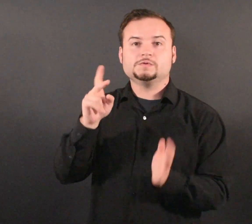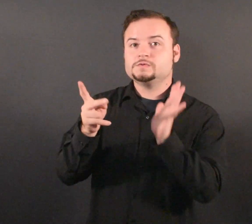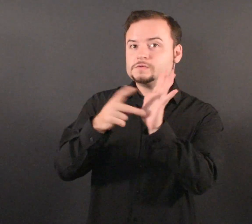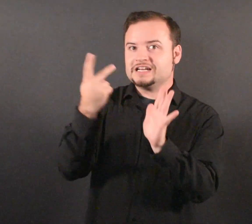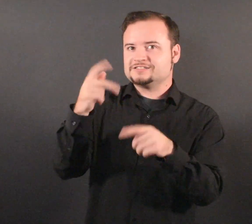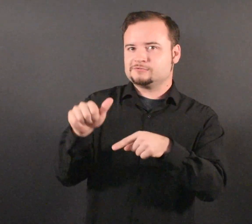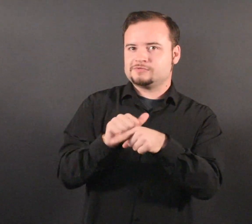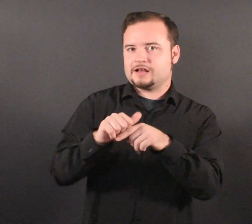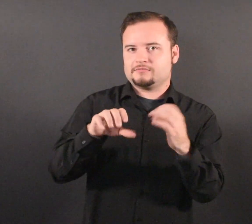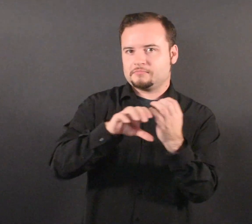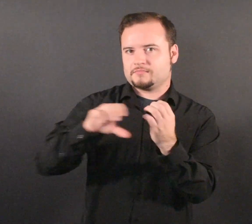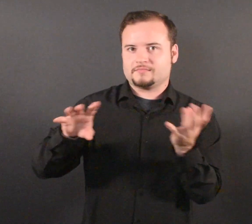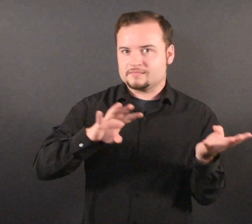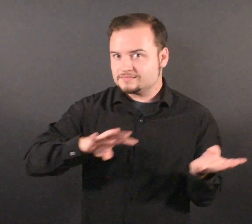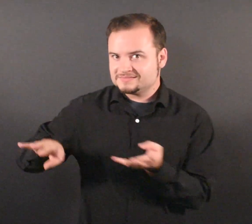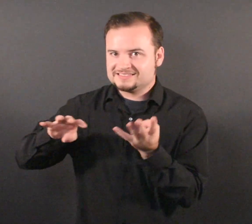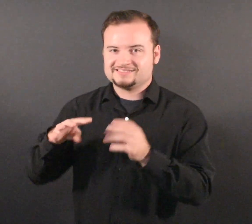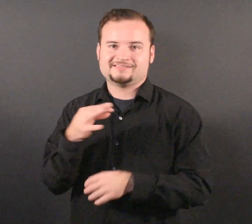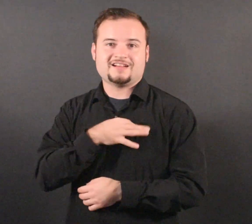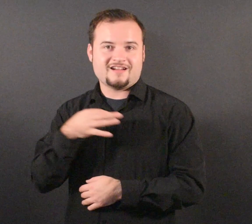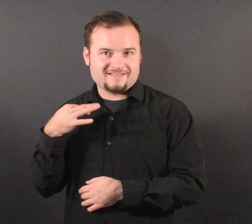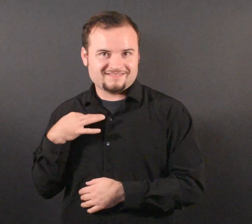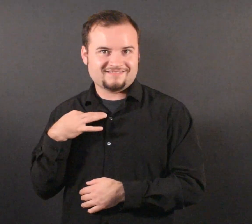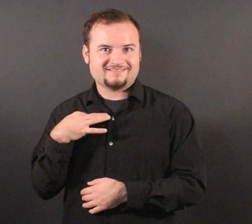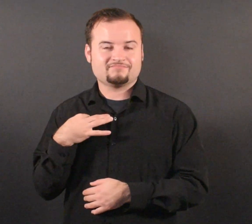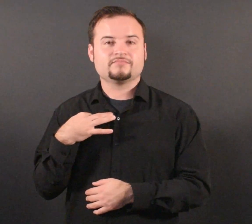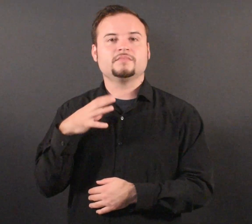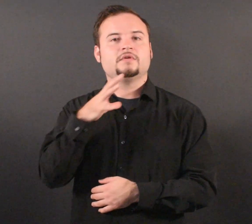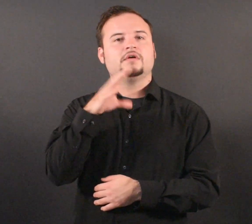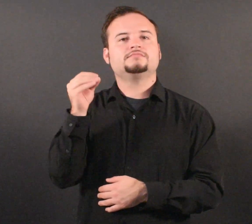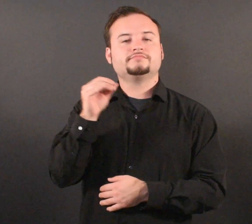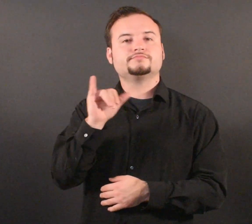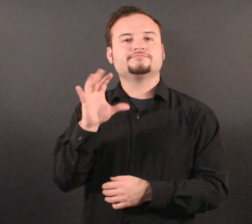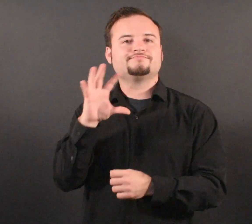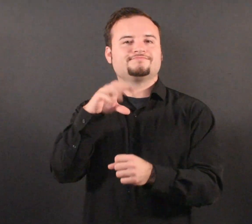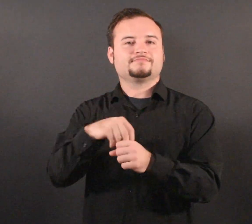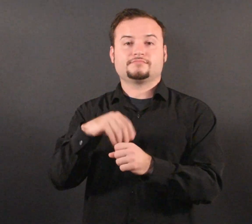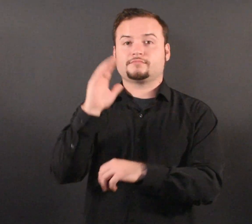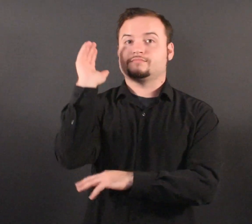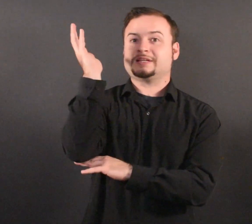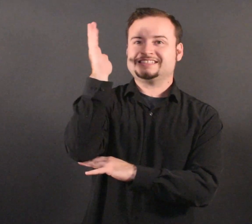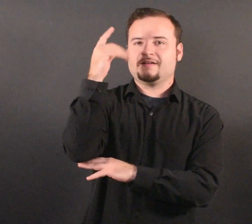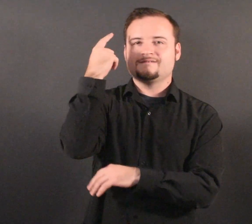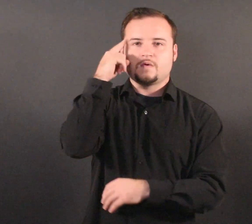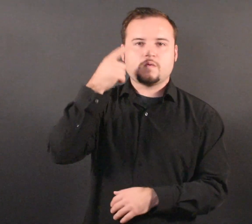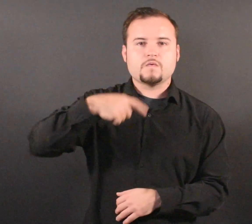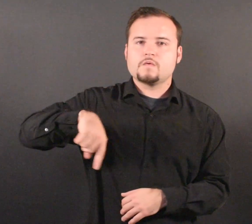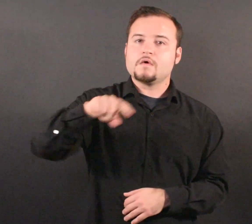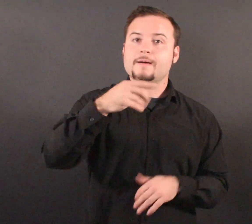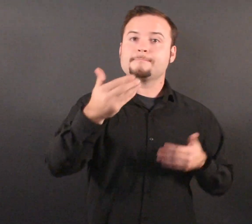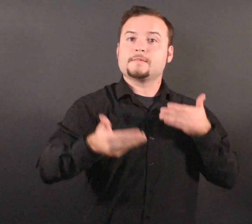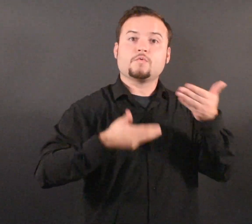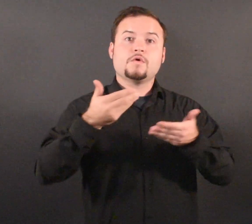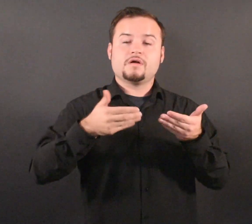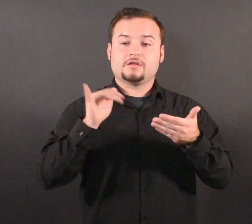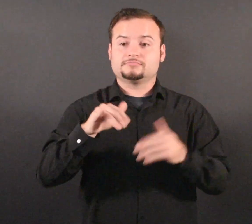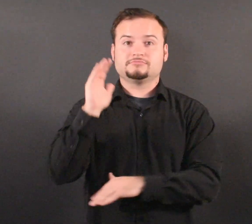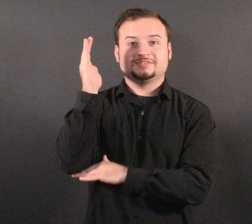staff and feature a presentation for employers titled Skills-Based Practices,